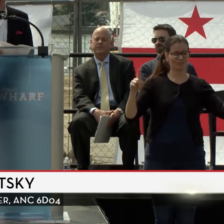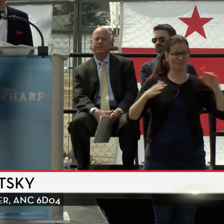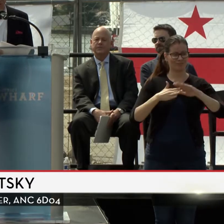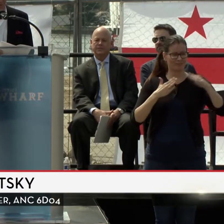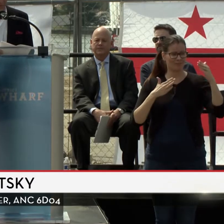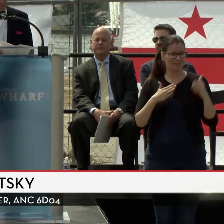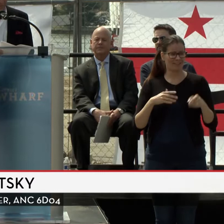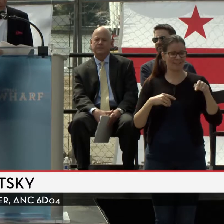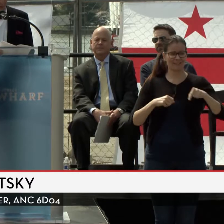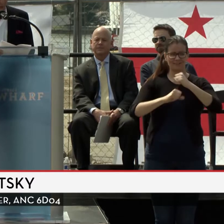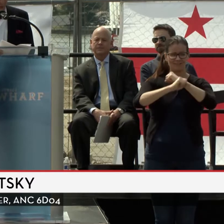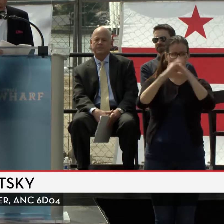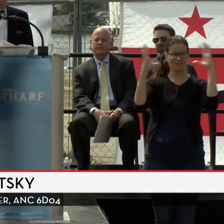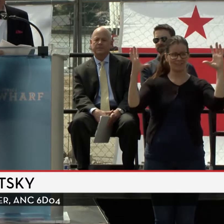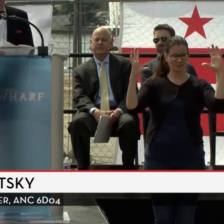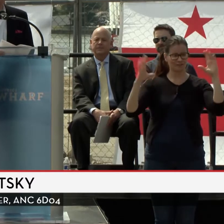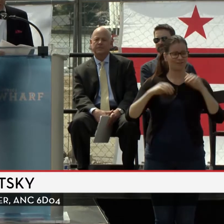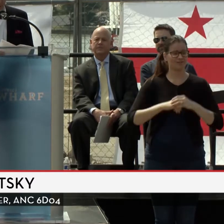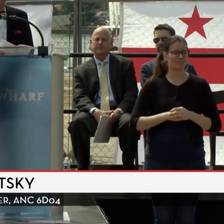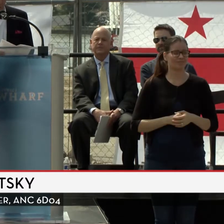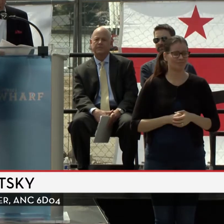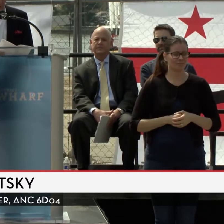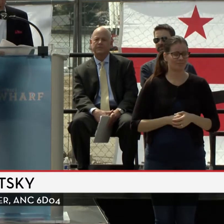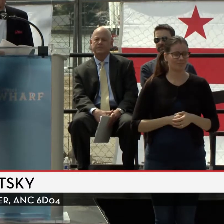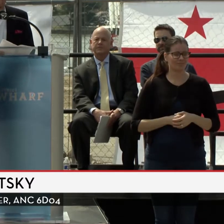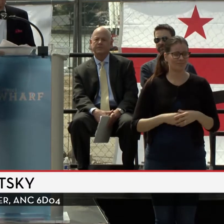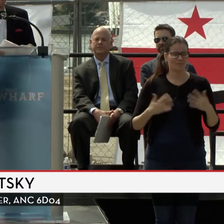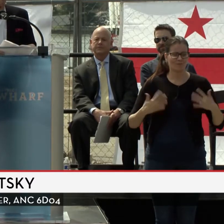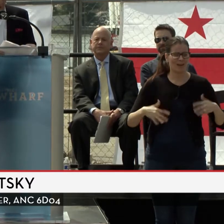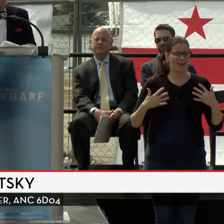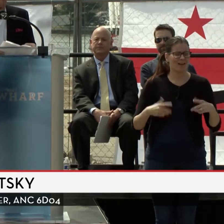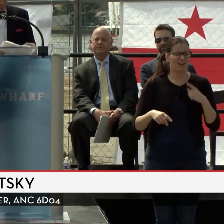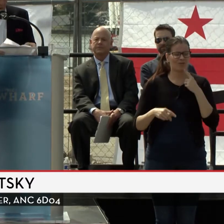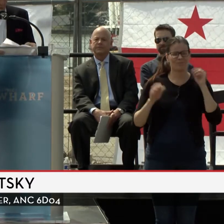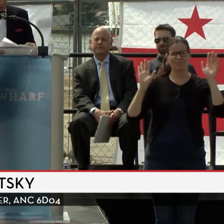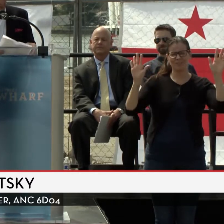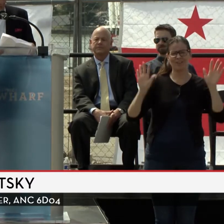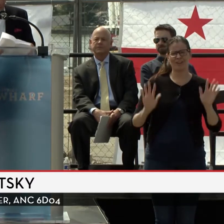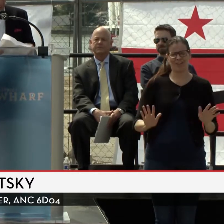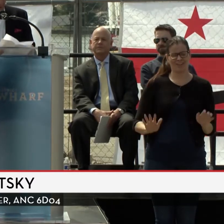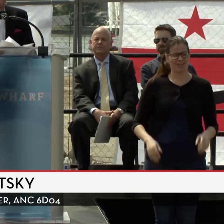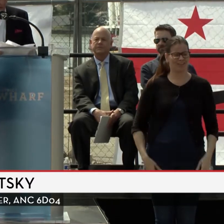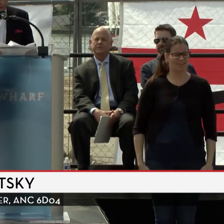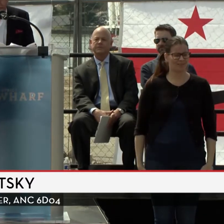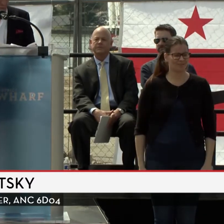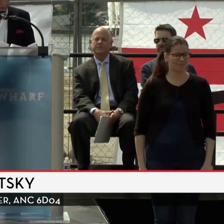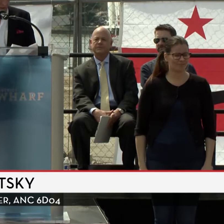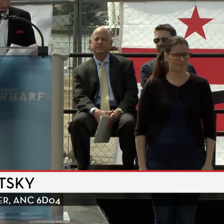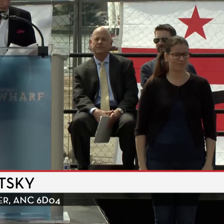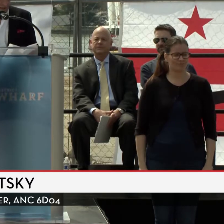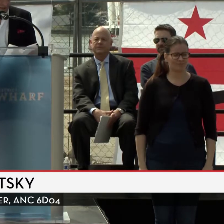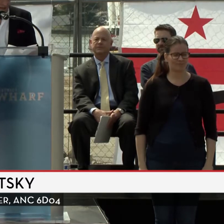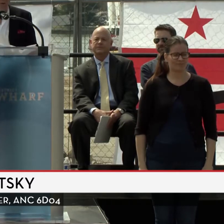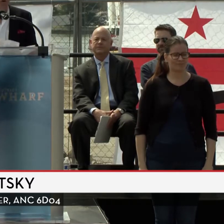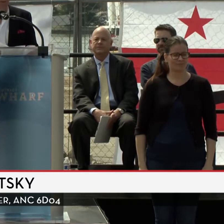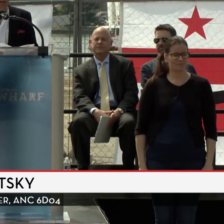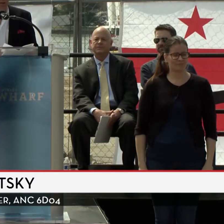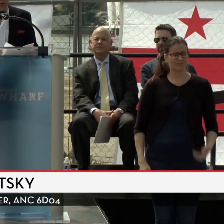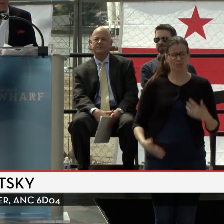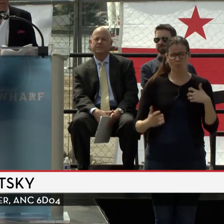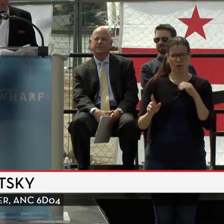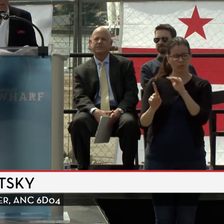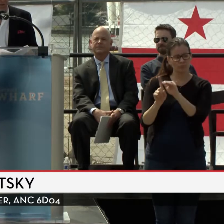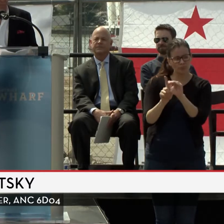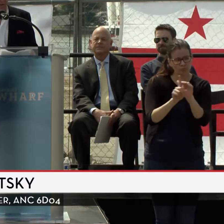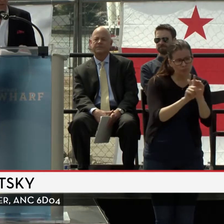of miraculous. So as this project gets underway, I want to remind everybody, this Phase 2 project, and